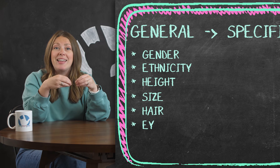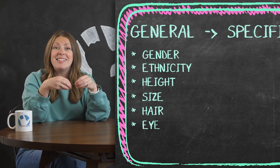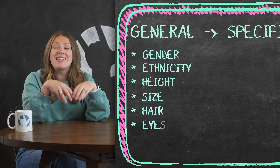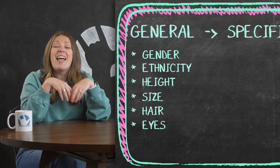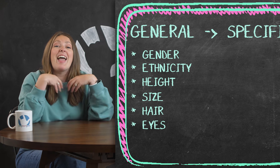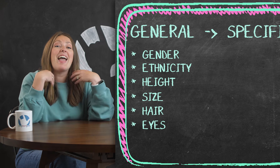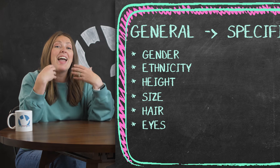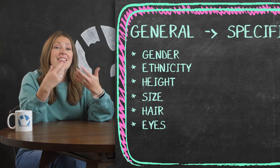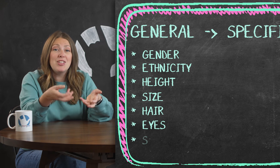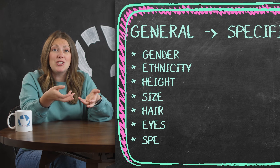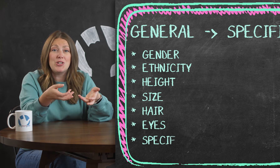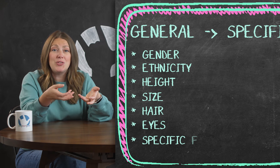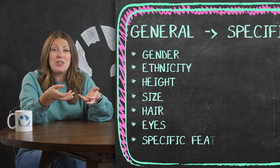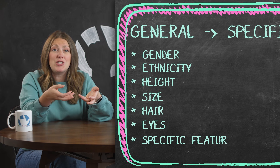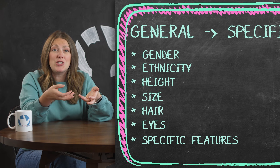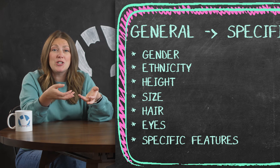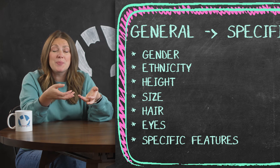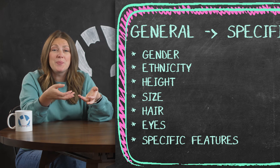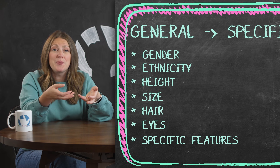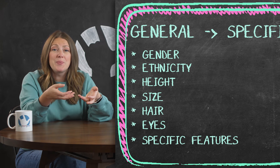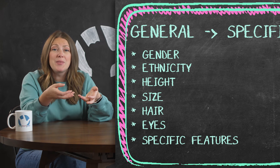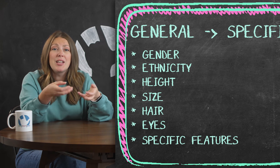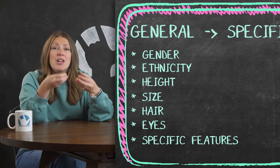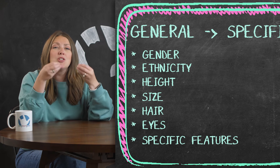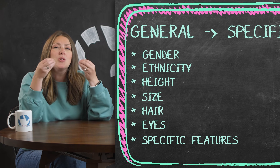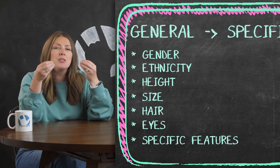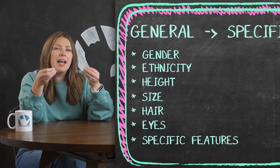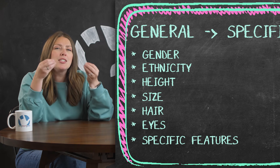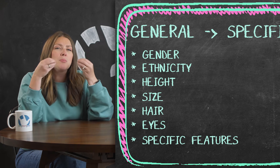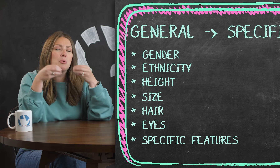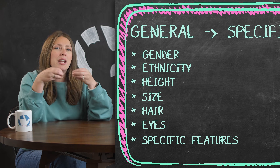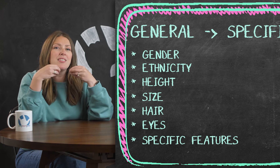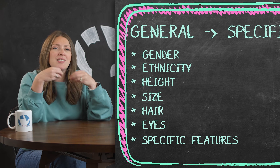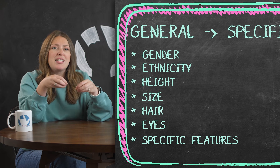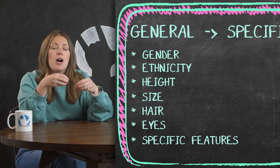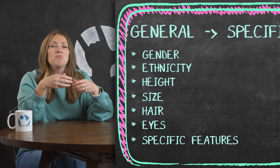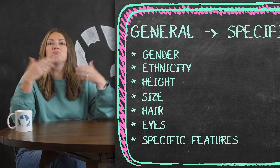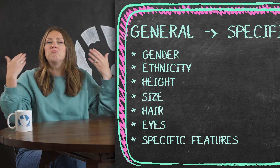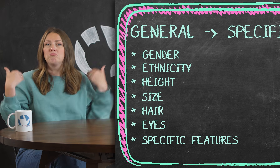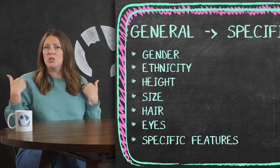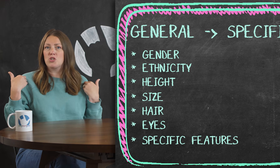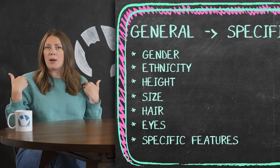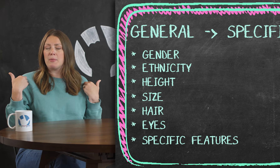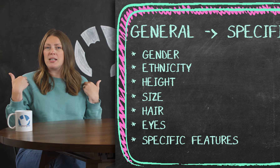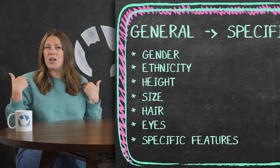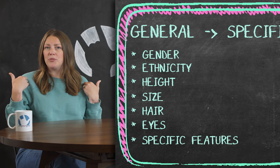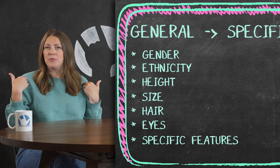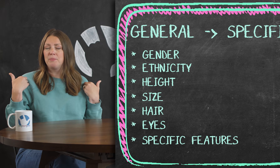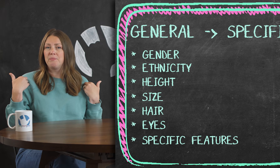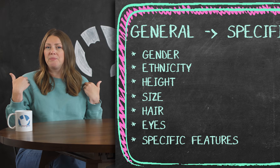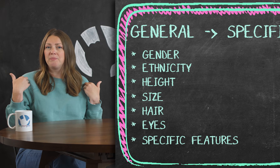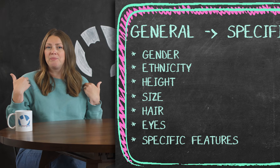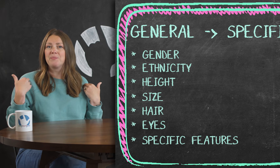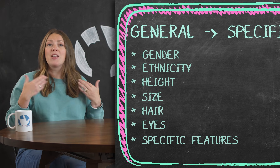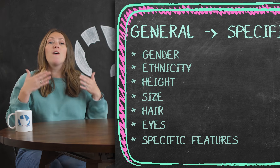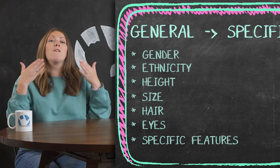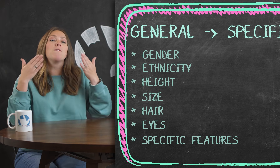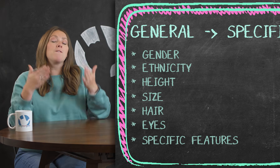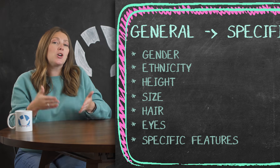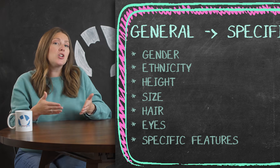eyes, and then certain features. So let's break this down, describing myself. First,